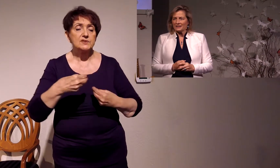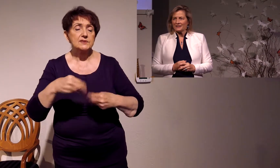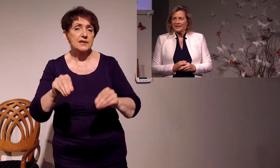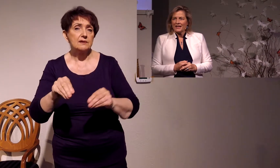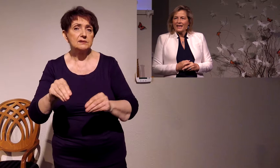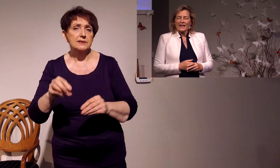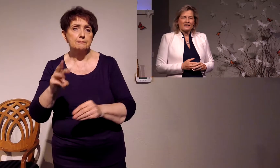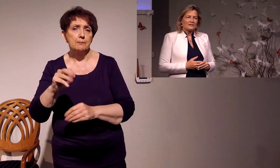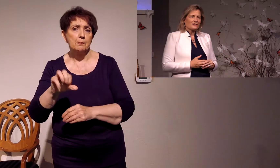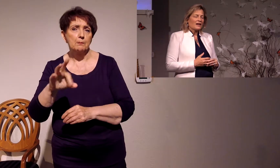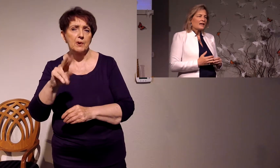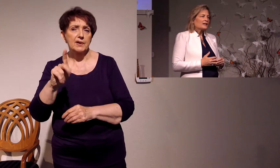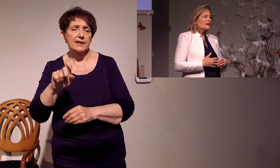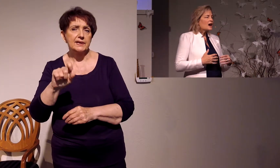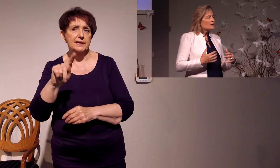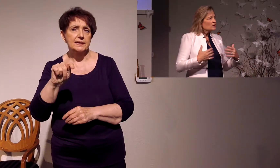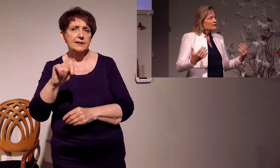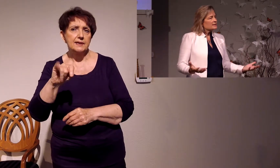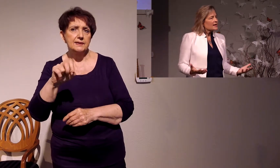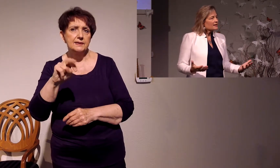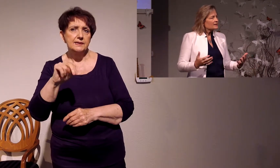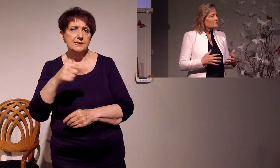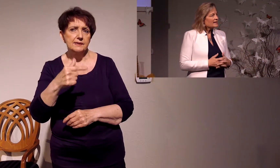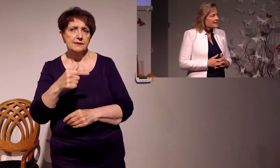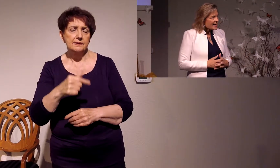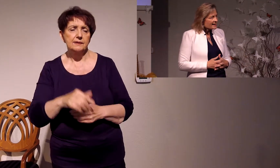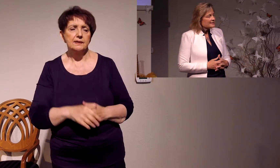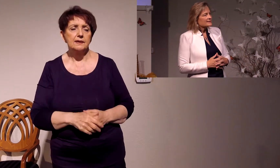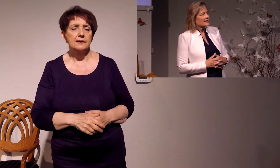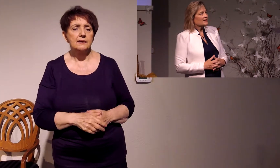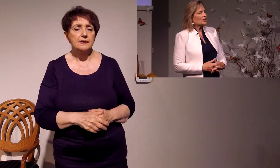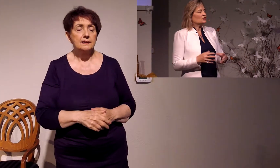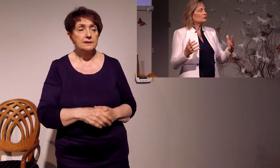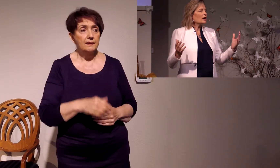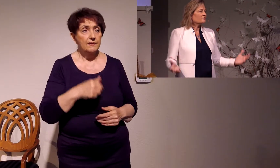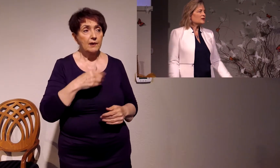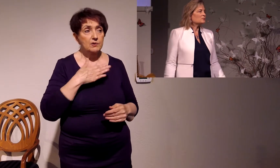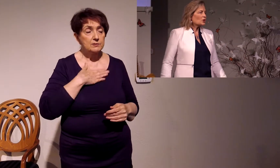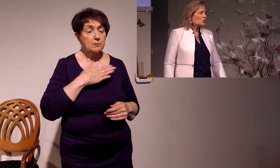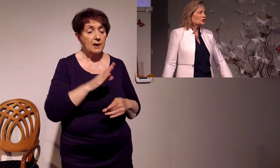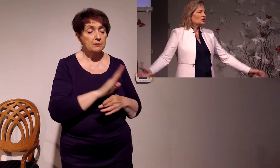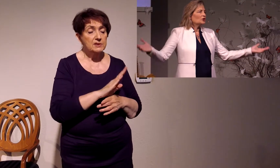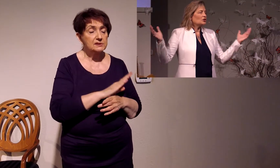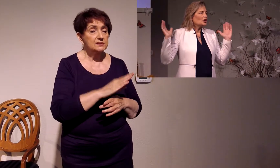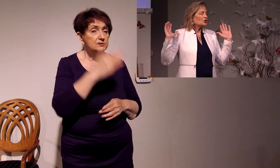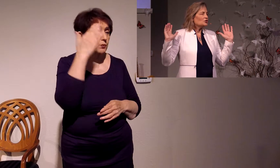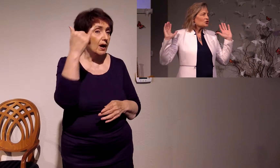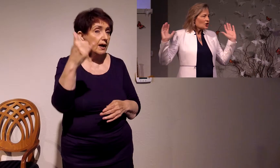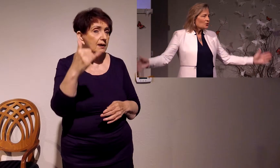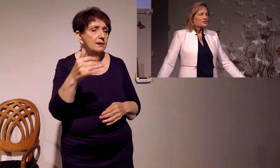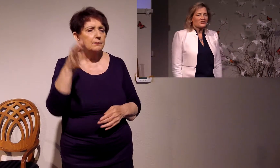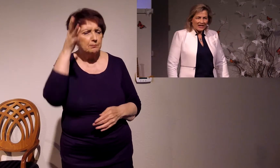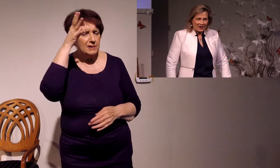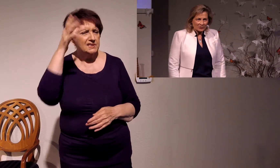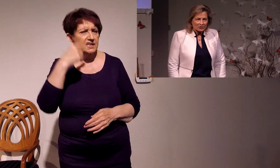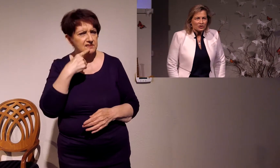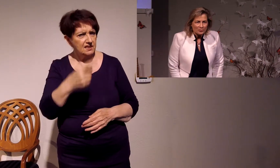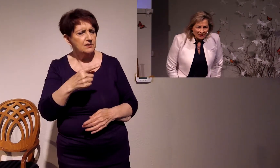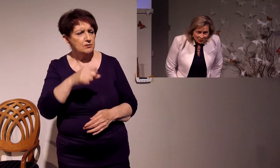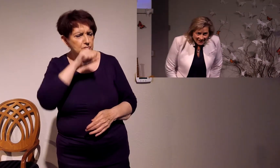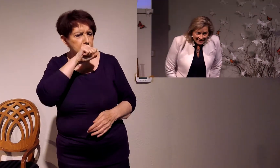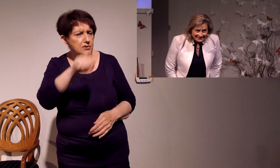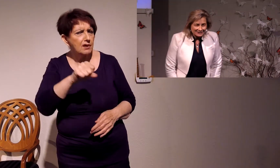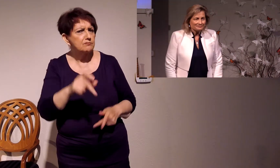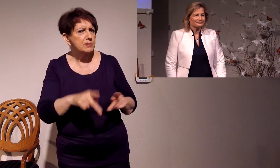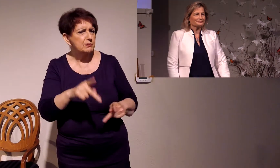marketing. And I went into that because my dad said, you love people. You should go into sales. You'll